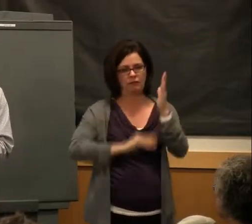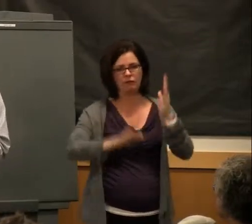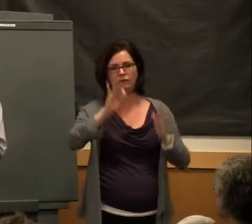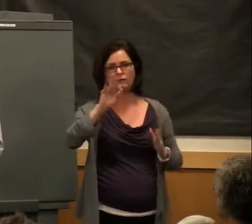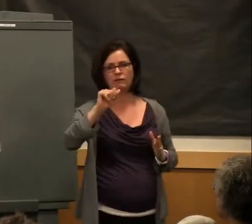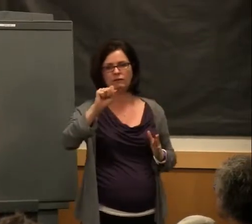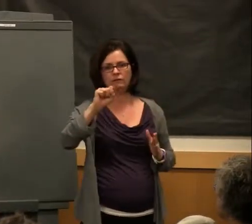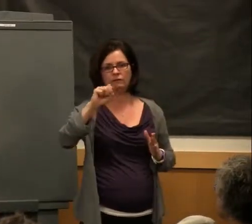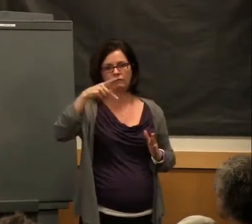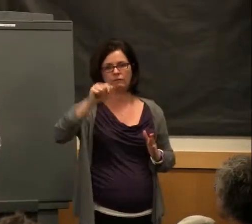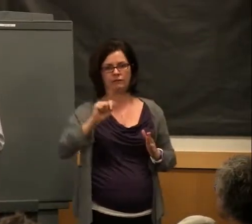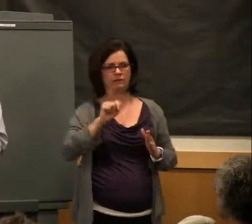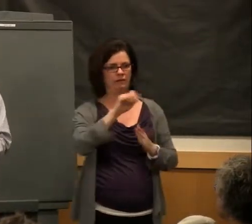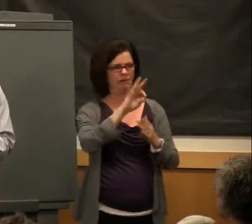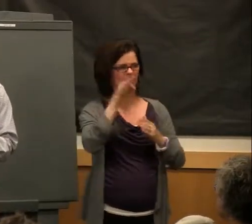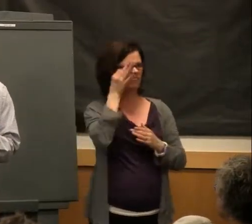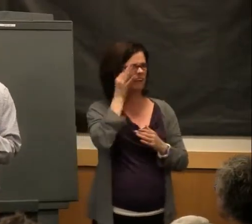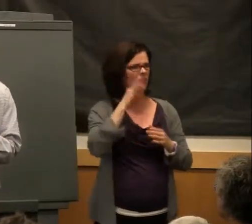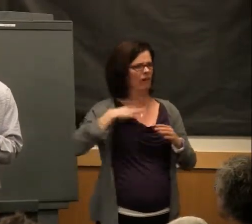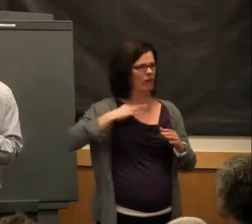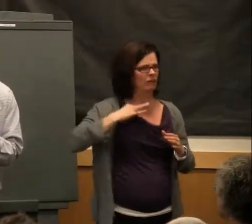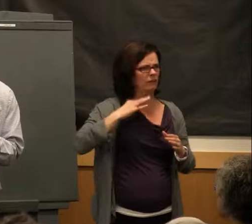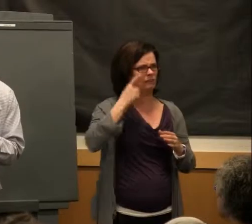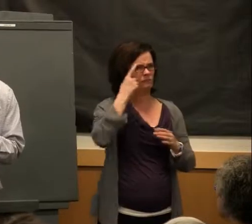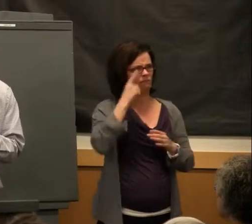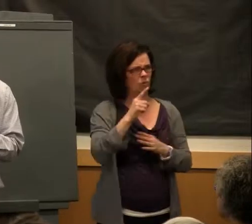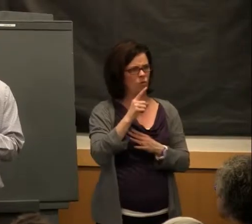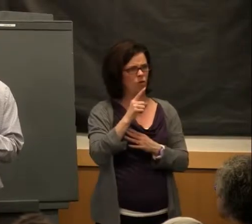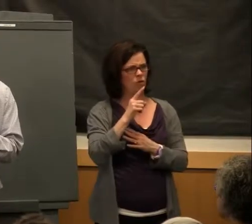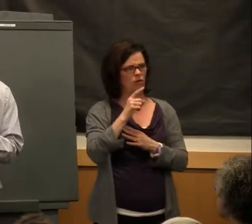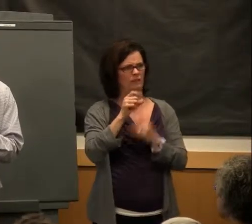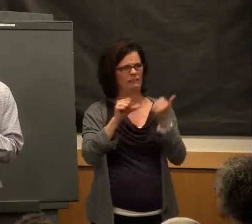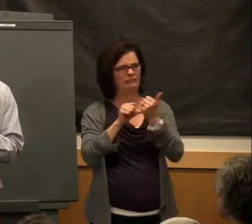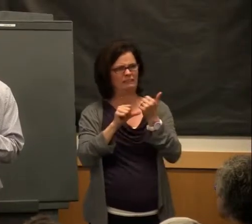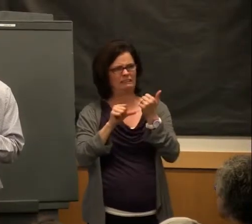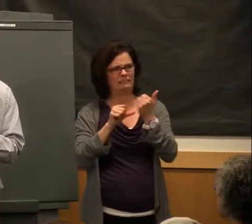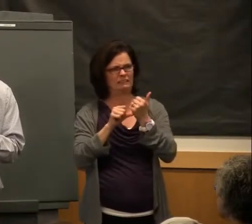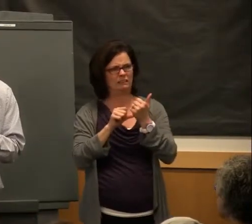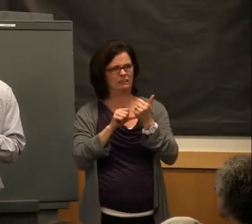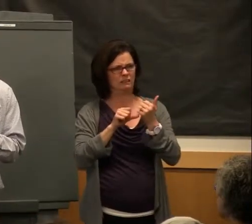the Federal Application for Assistance,